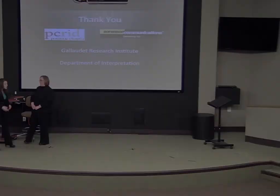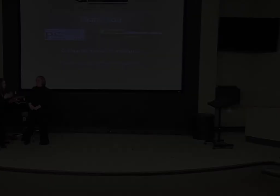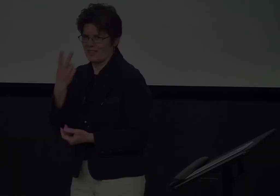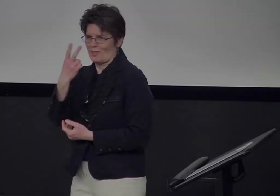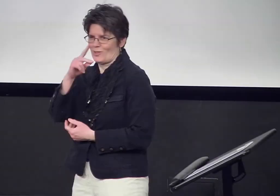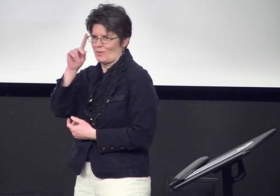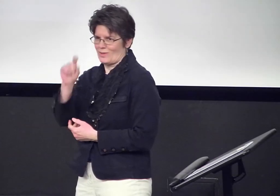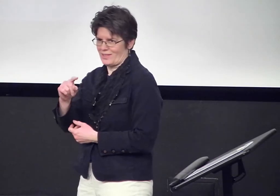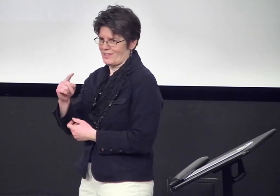presentation.